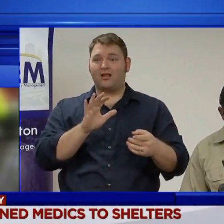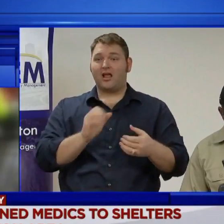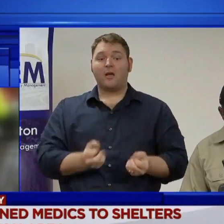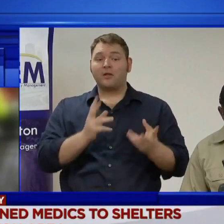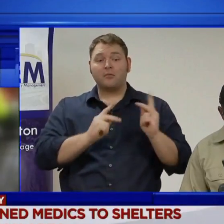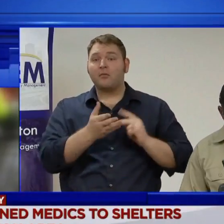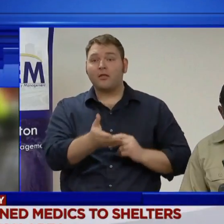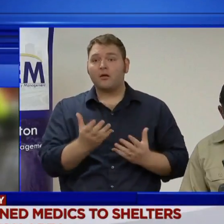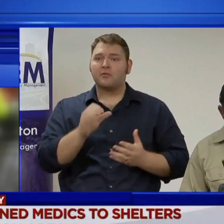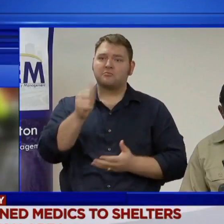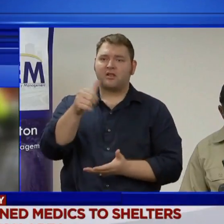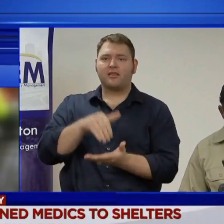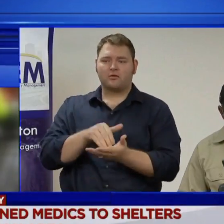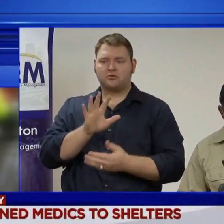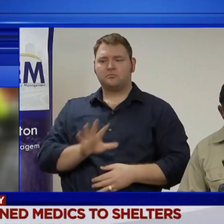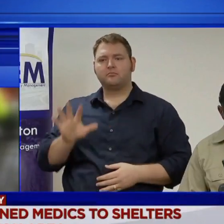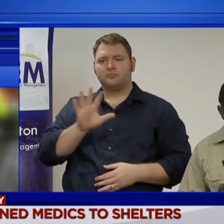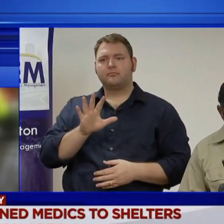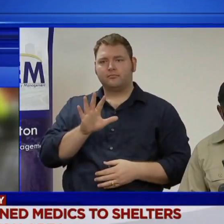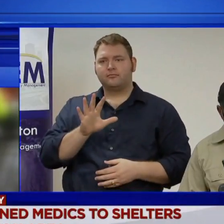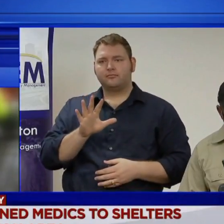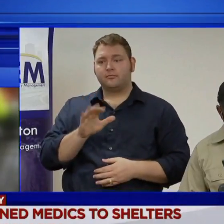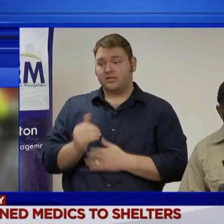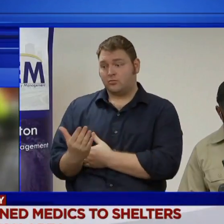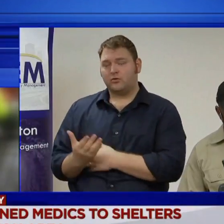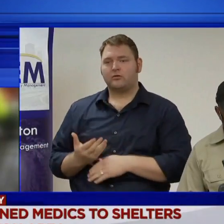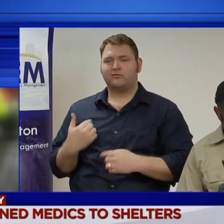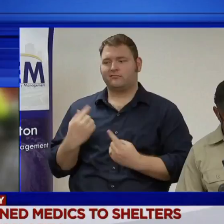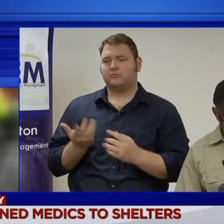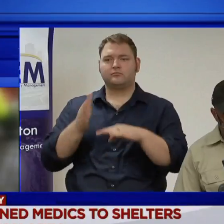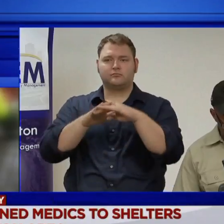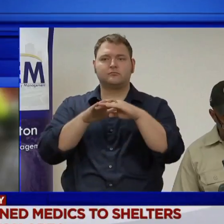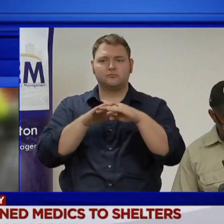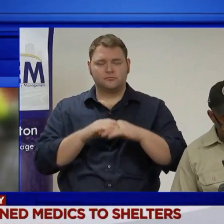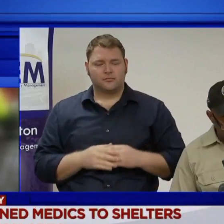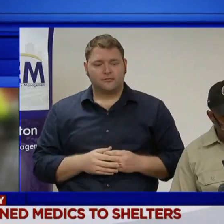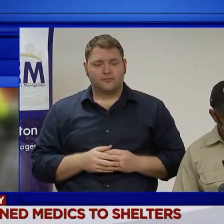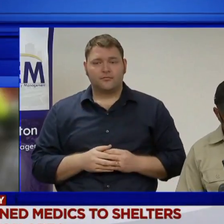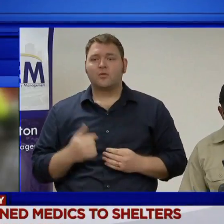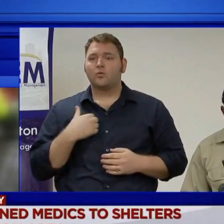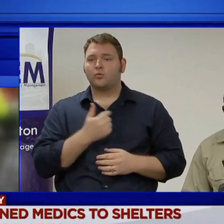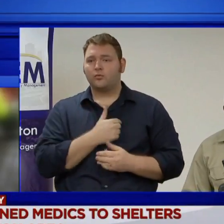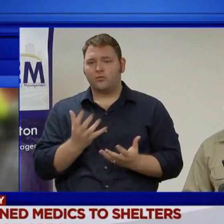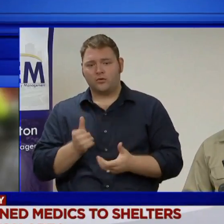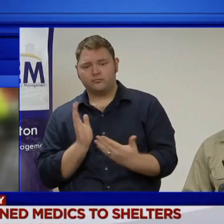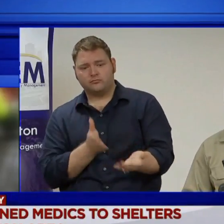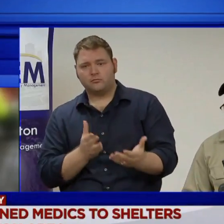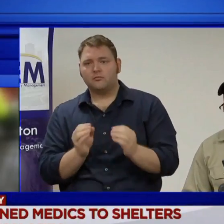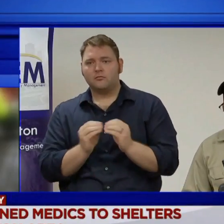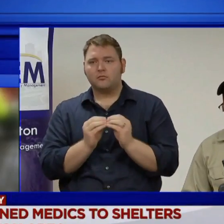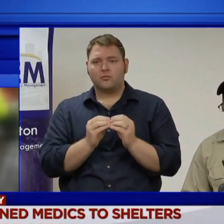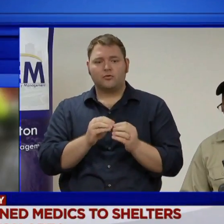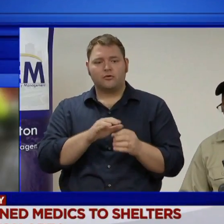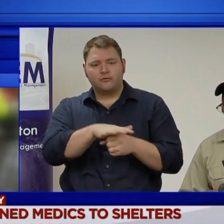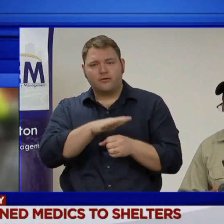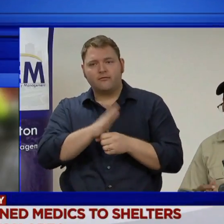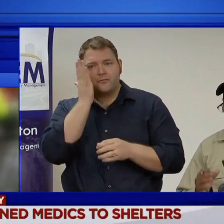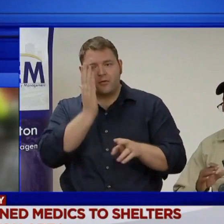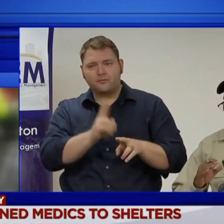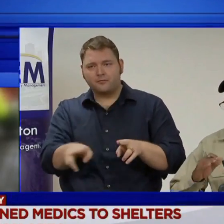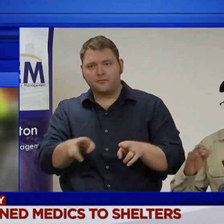has increased. And we're working, of course, to ensure enough cots are provided. We're also going to be